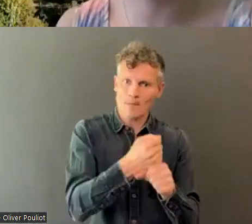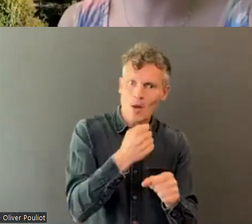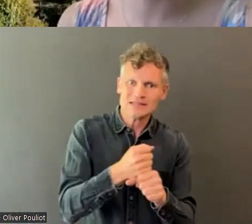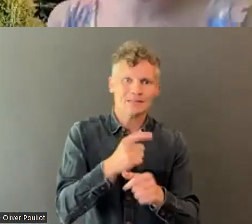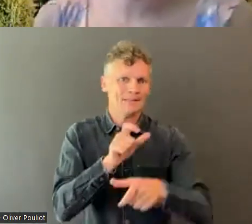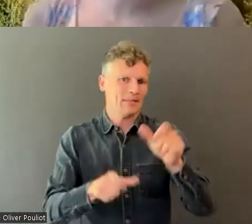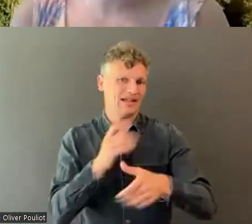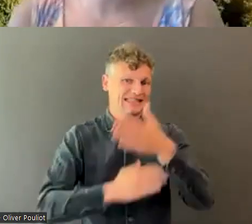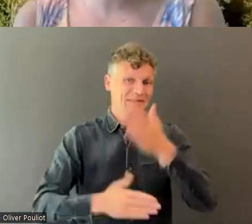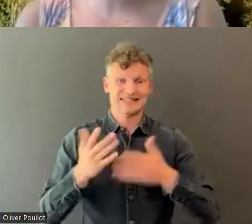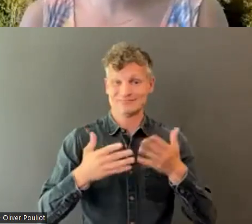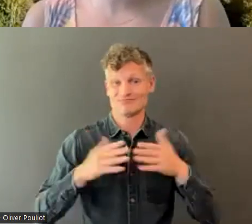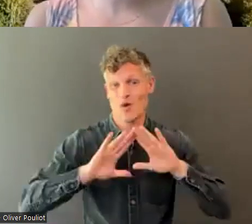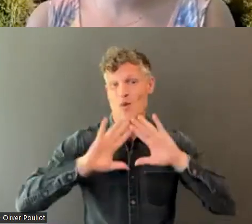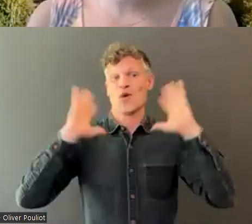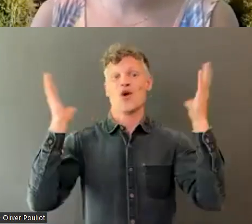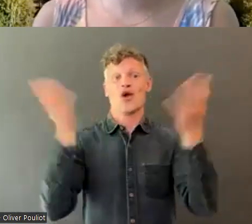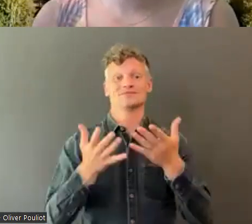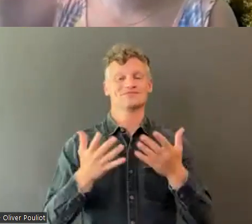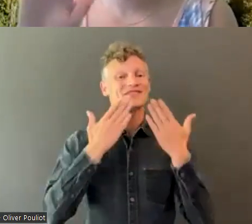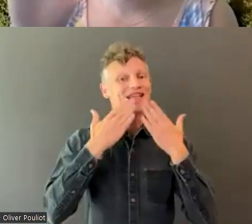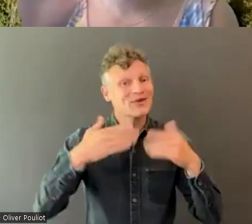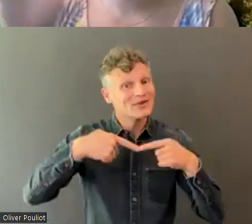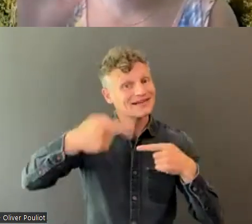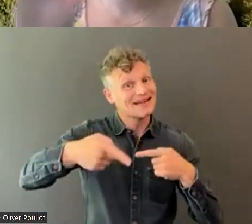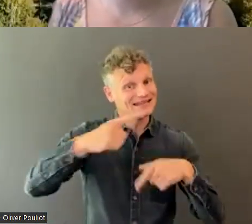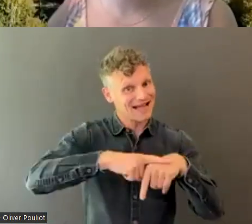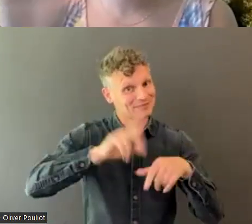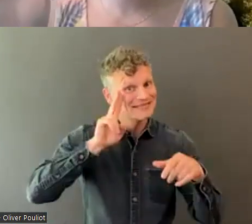thanks so much. Until next time, take care. Thank you. Bye-bye. Thanks.